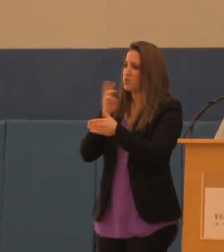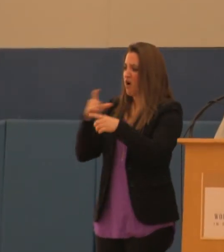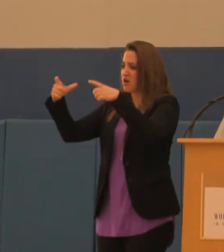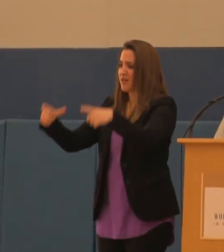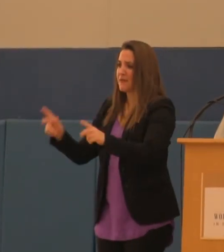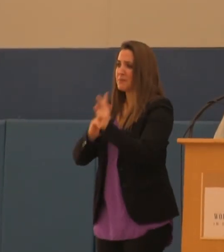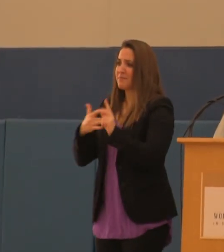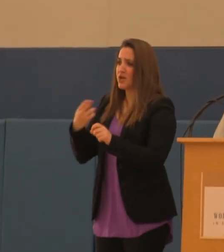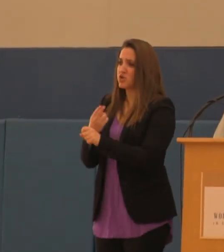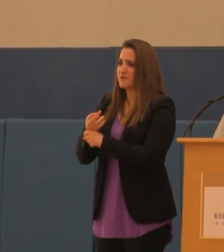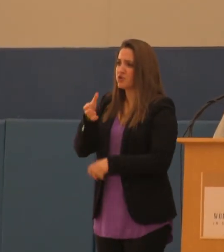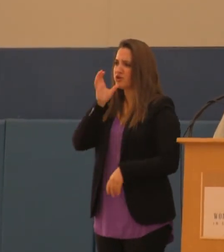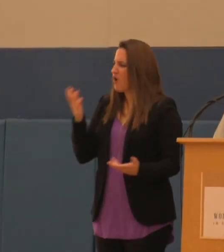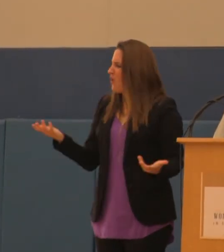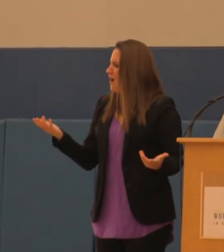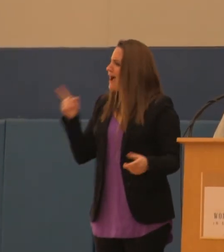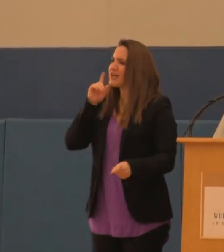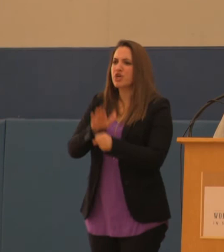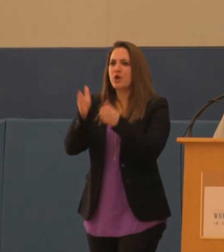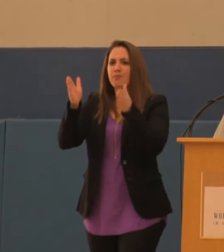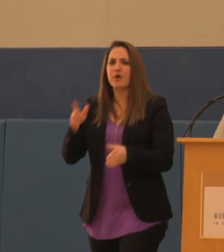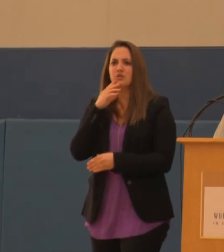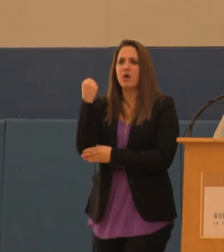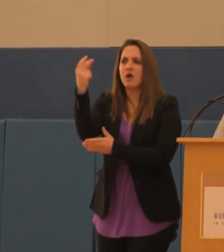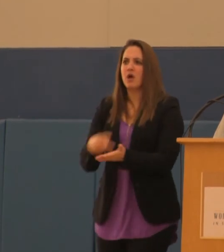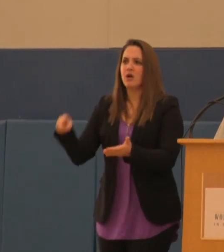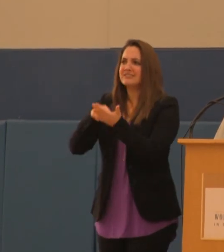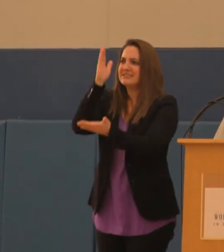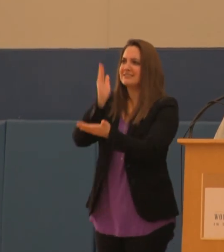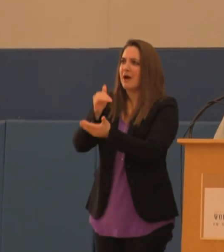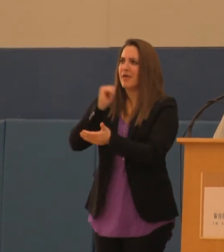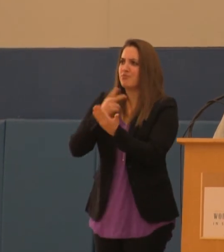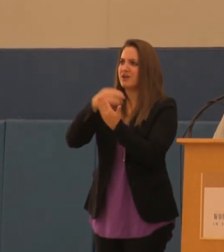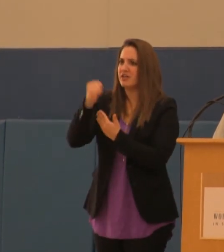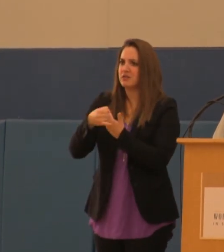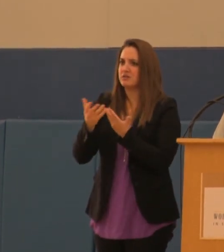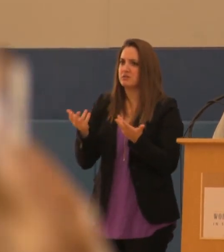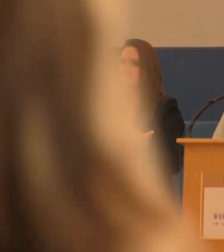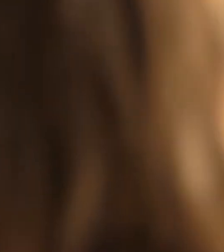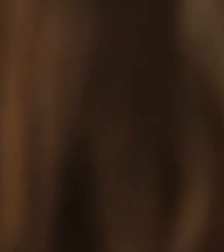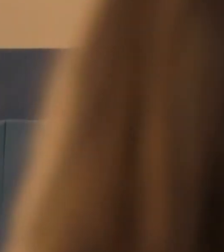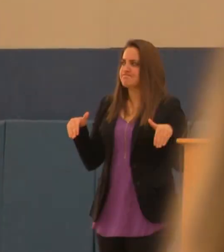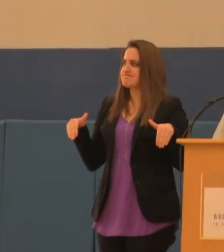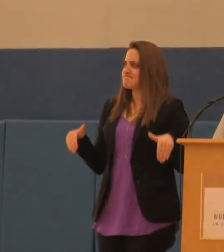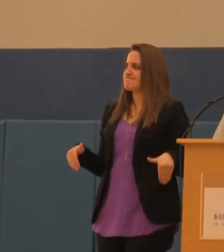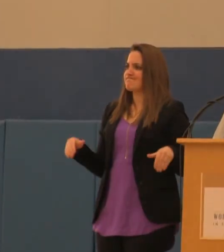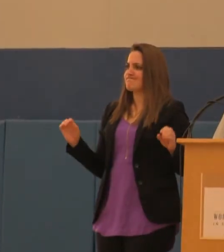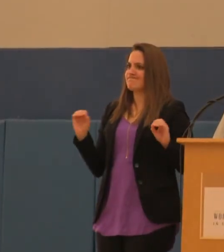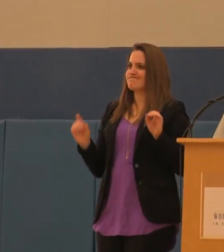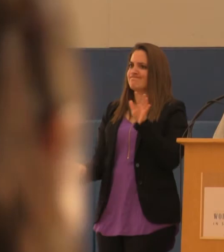people? Surely someone would take charge and stop this ill-conceived project. But nobody came